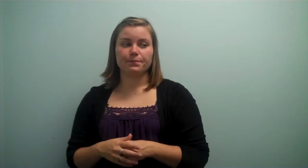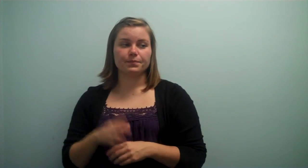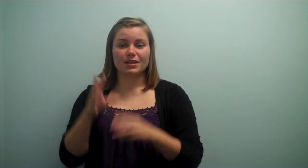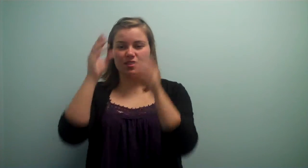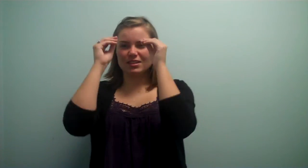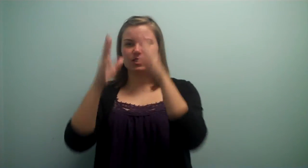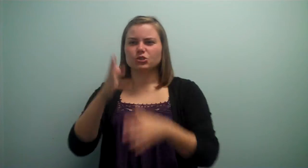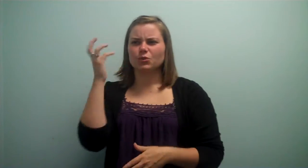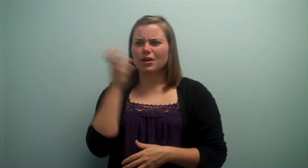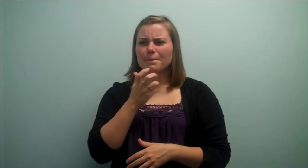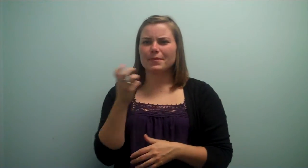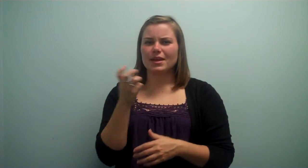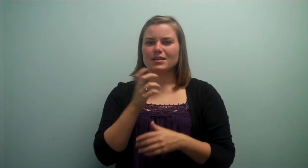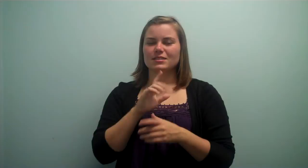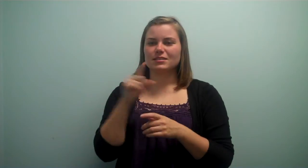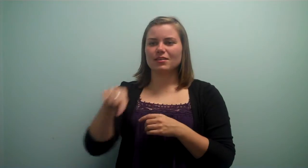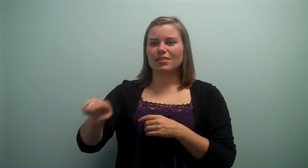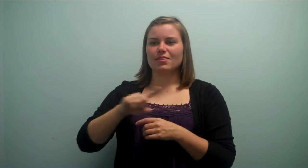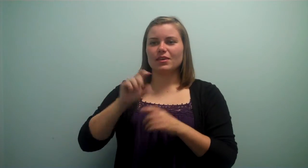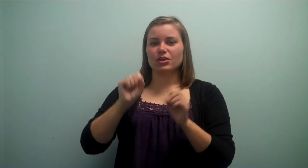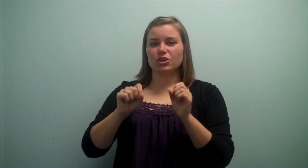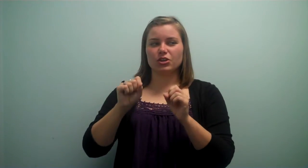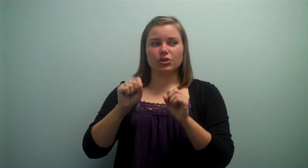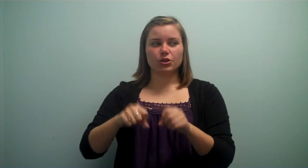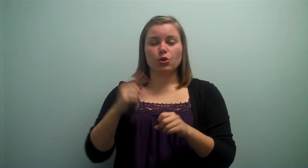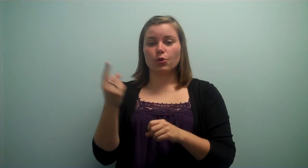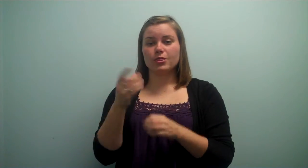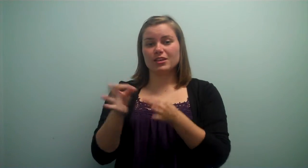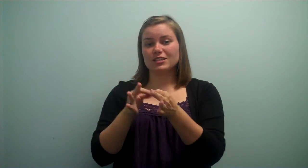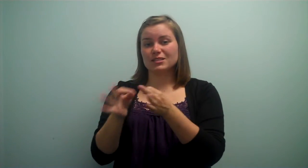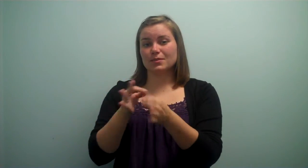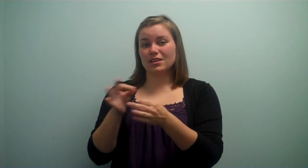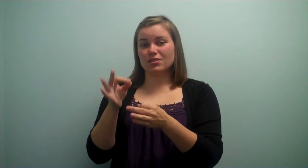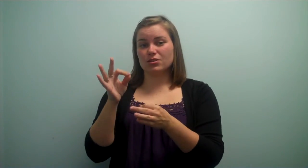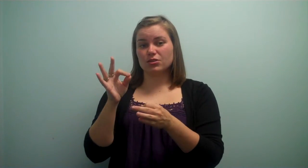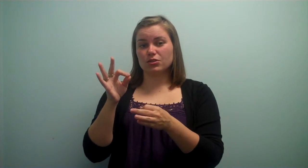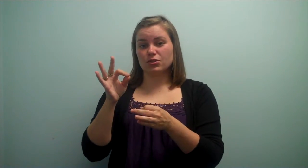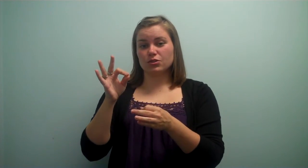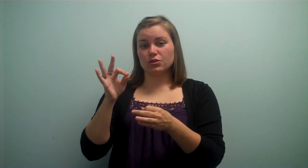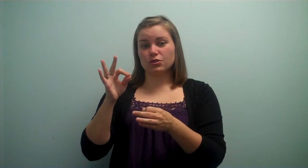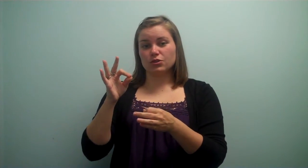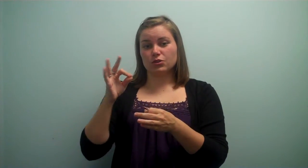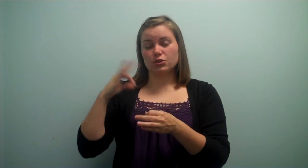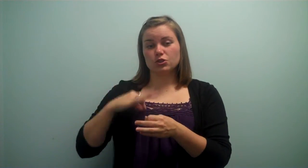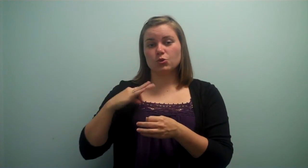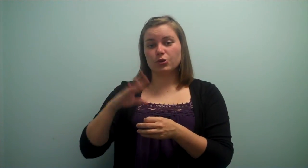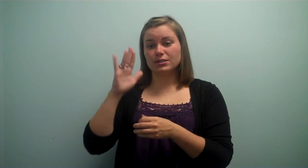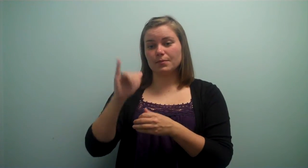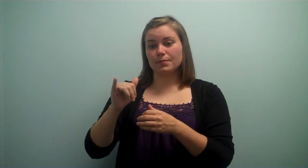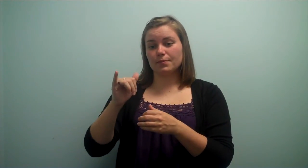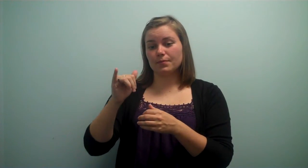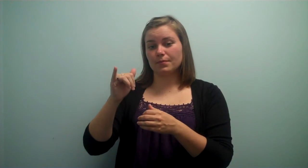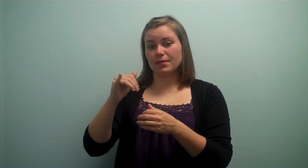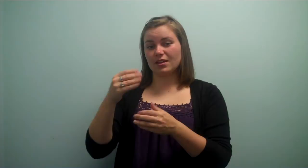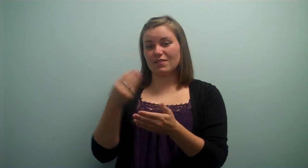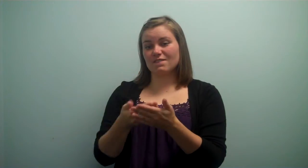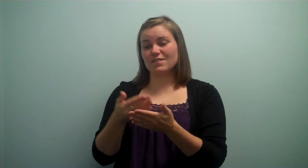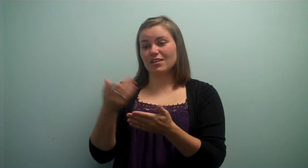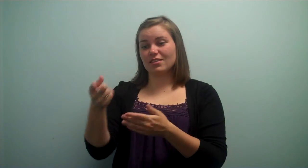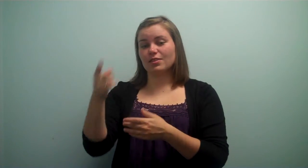amazed, and they could explain the high scores only by the fact that they were, after all, the best teachers. Well, then